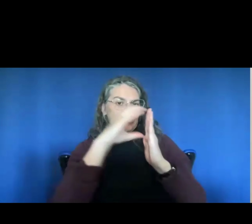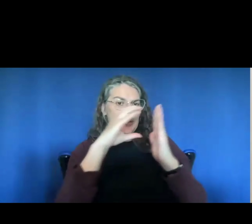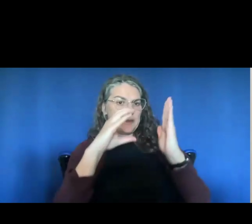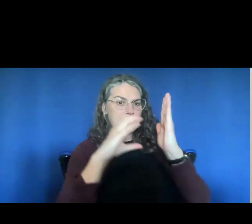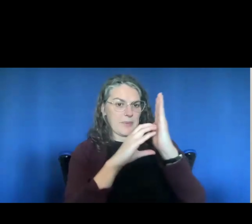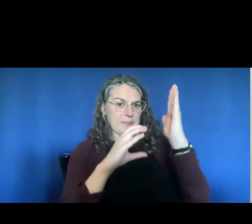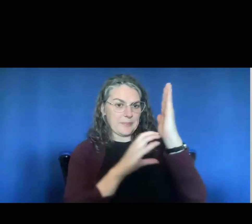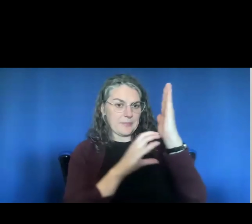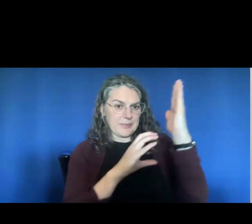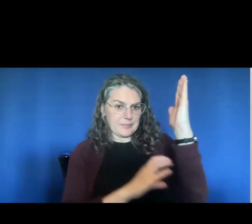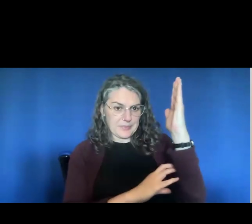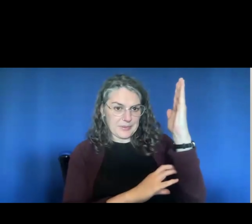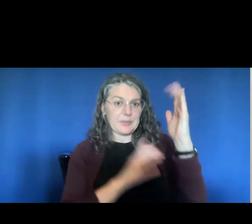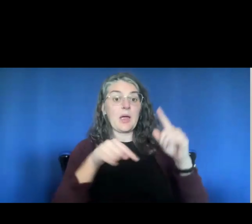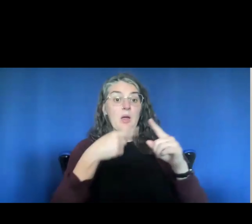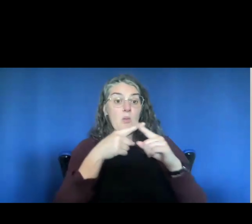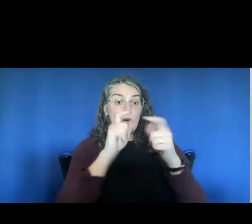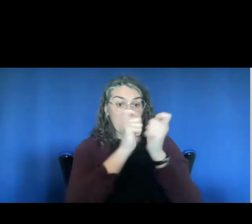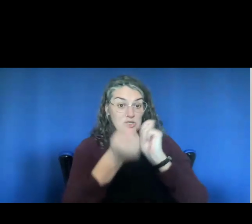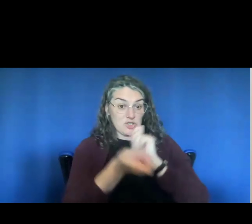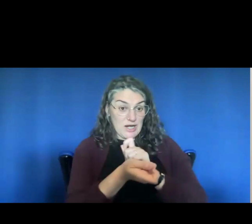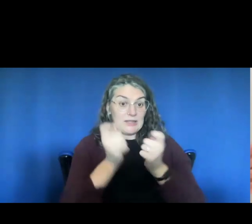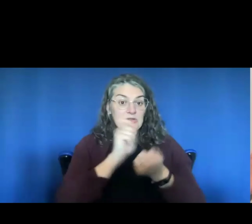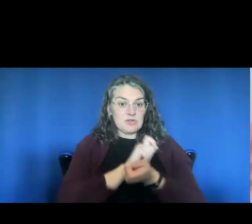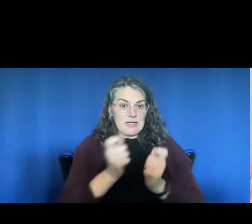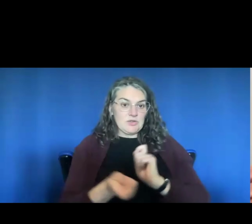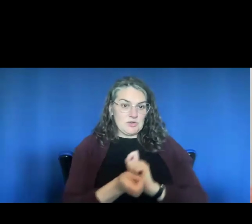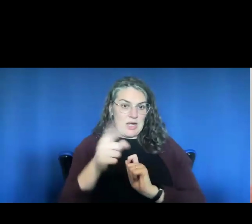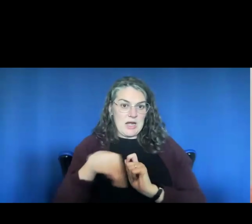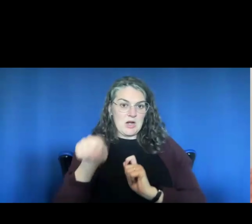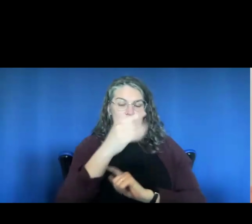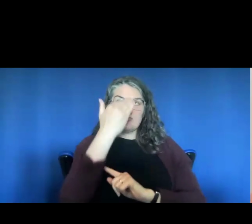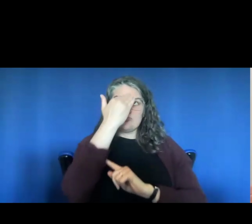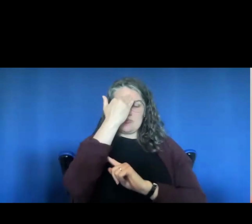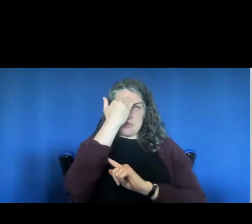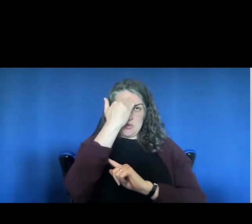when the sections change so that you can